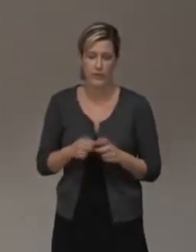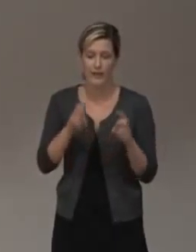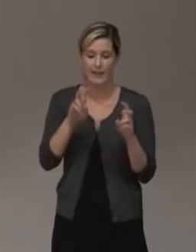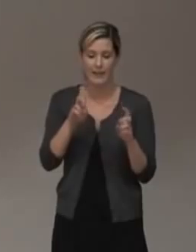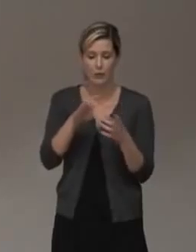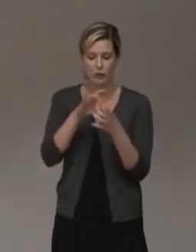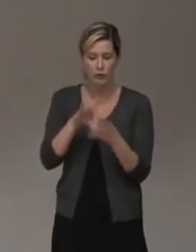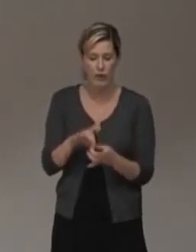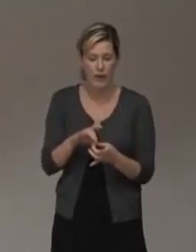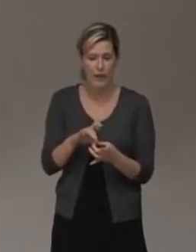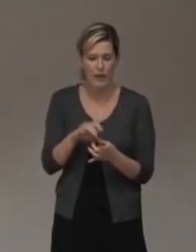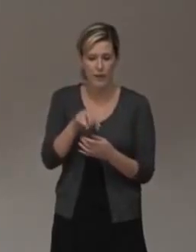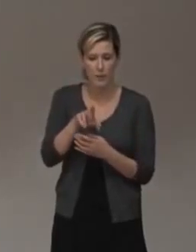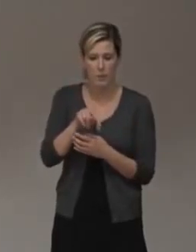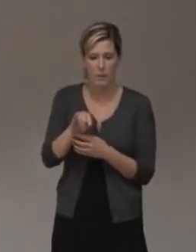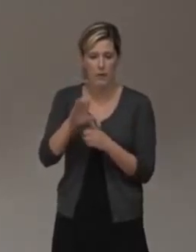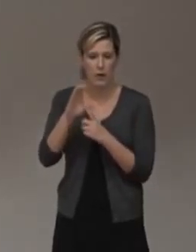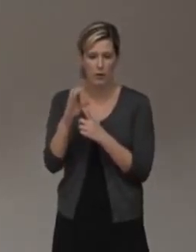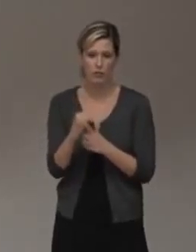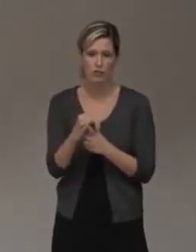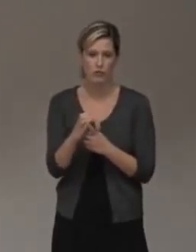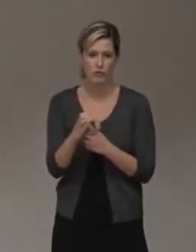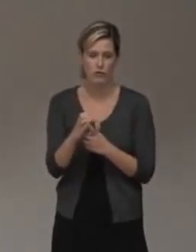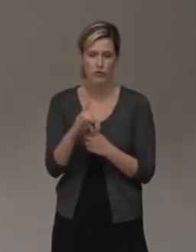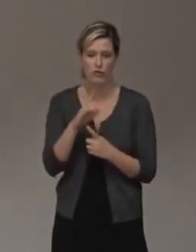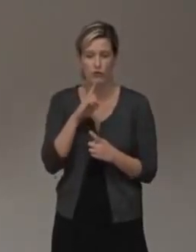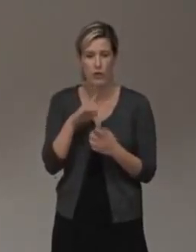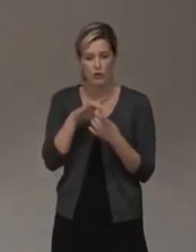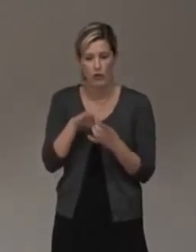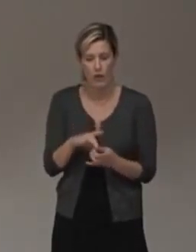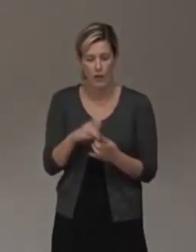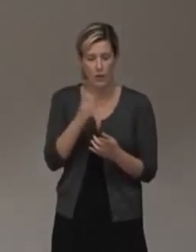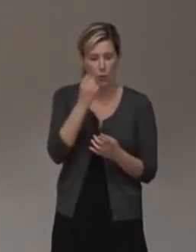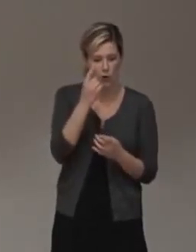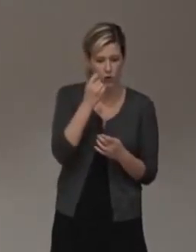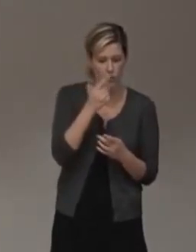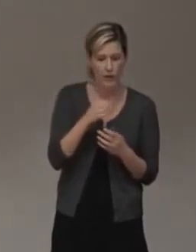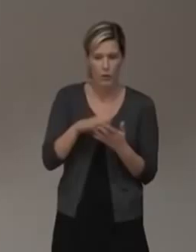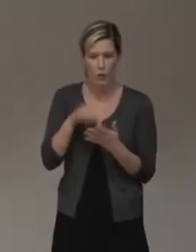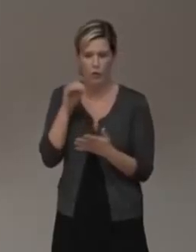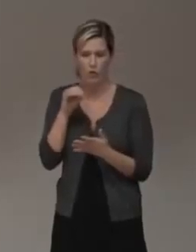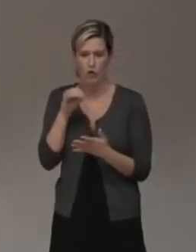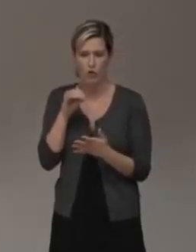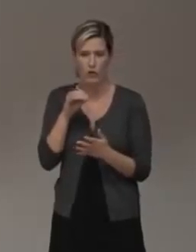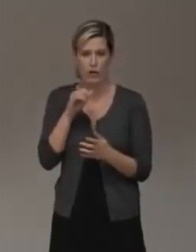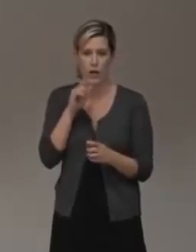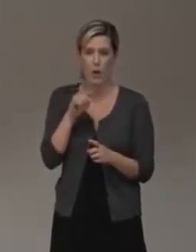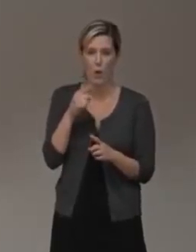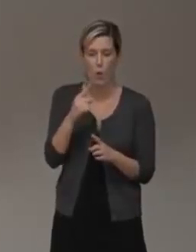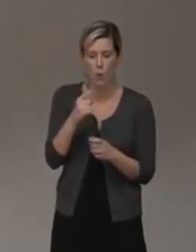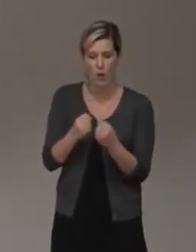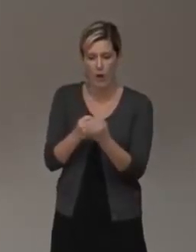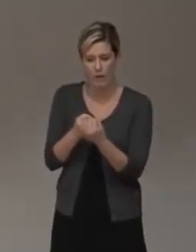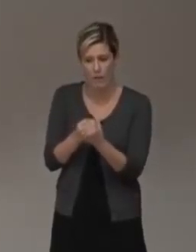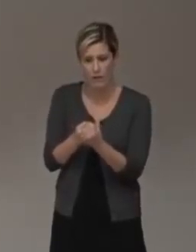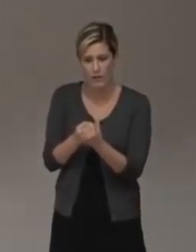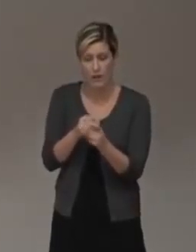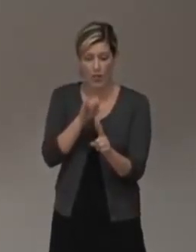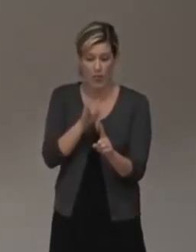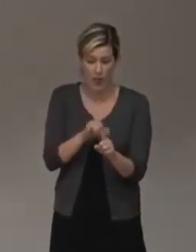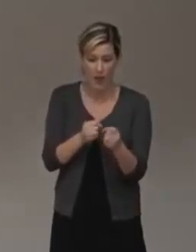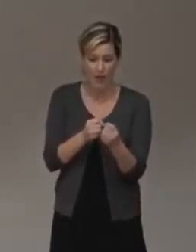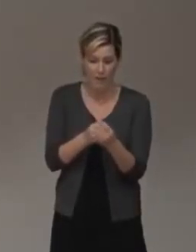multiculturalism really are about understanding and learning. It's not just simply about advocacy, although that in